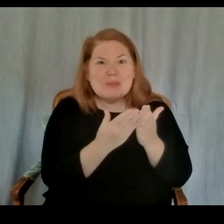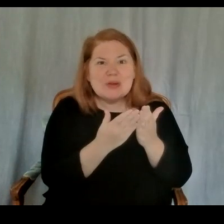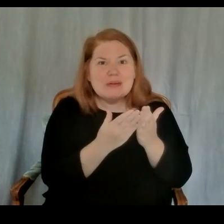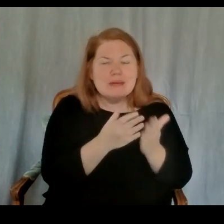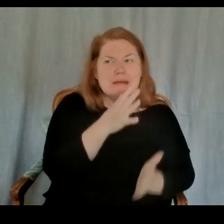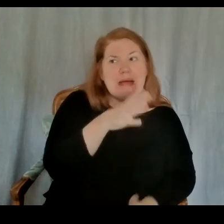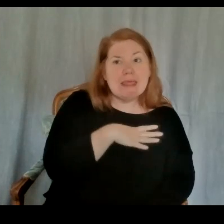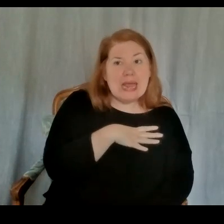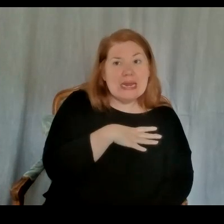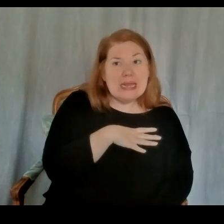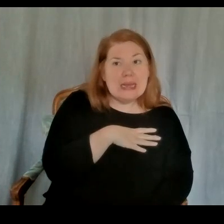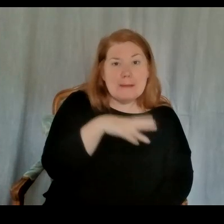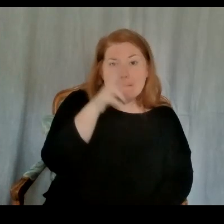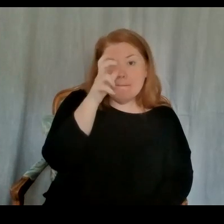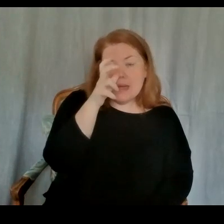Ladybug.